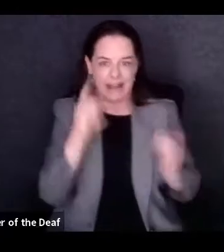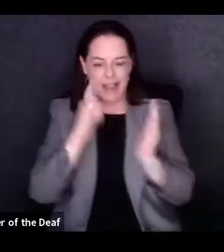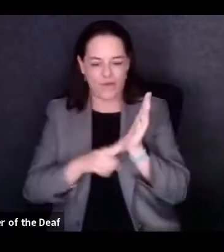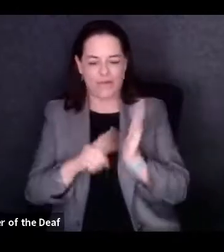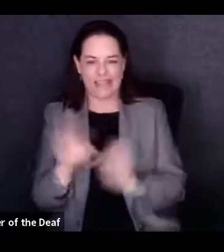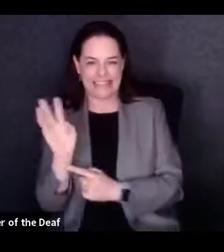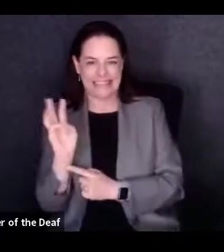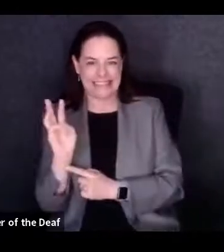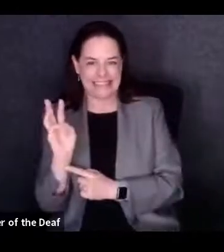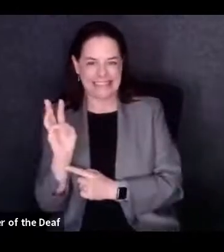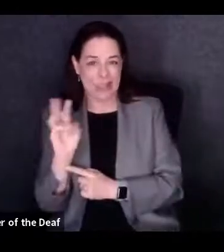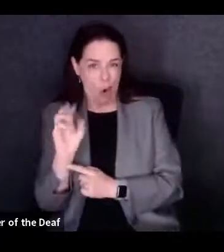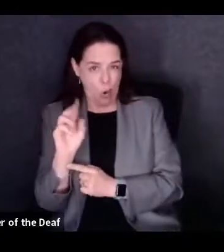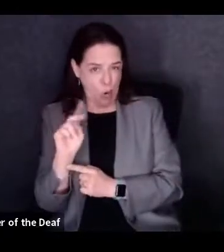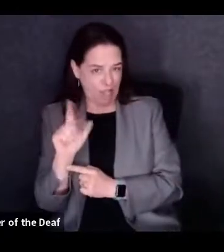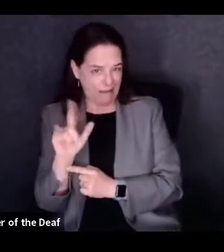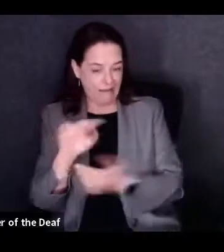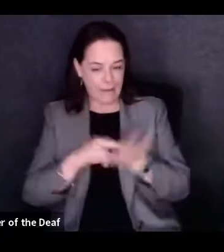just 1 in 1 million